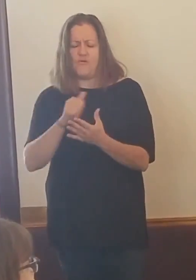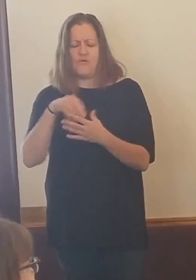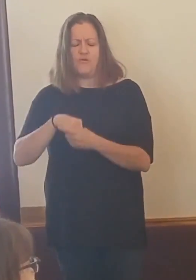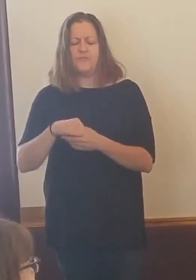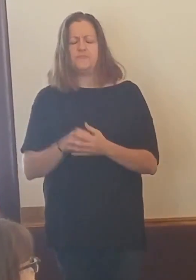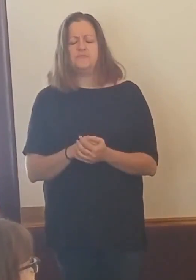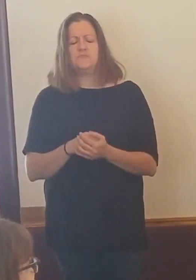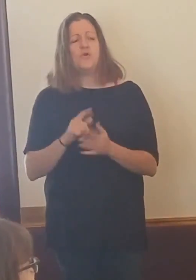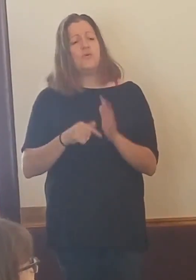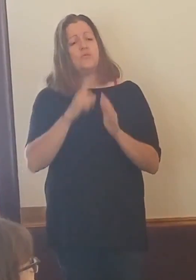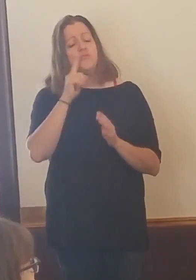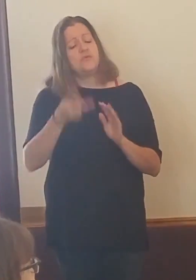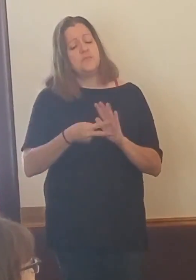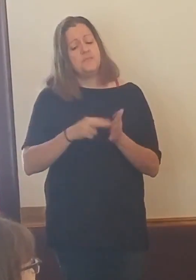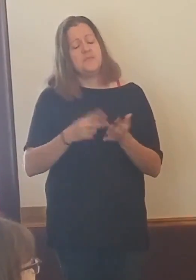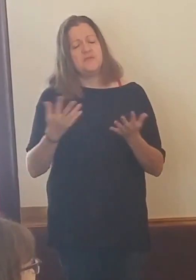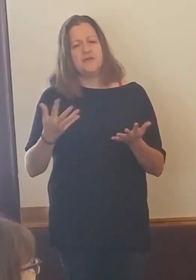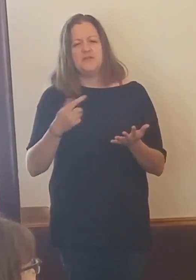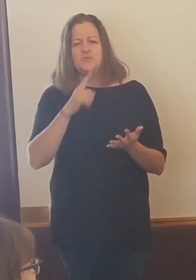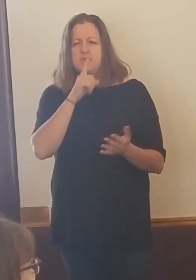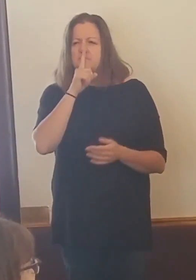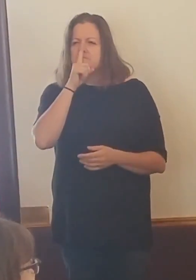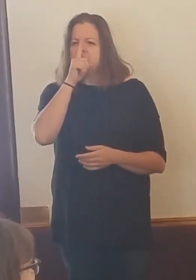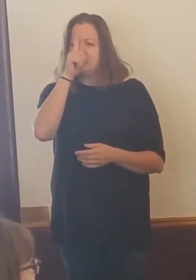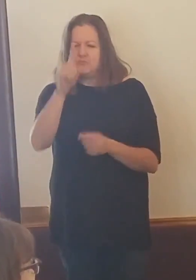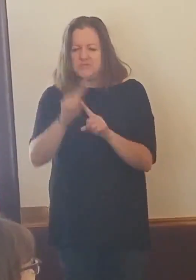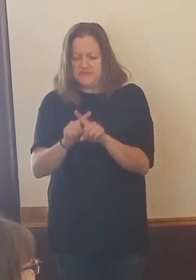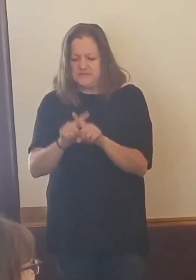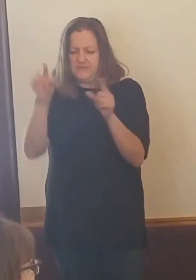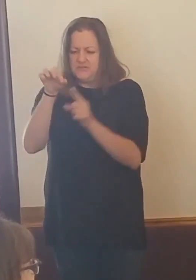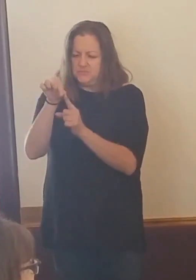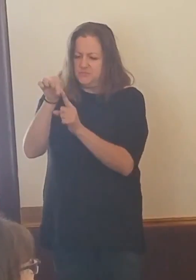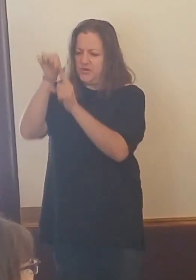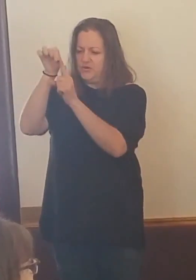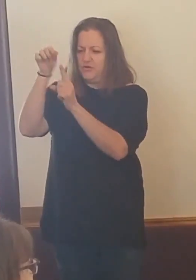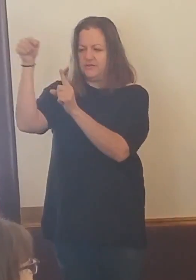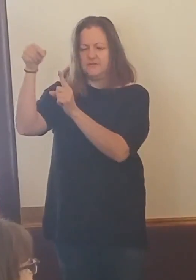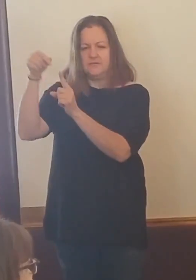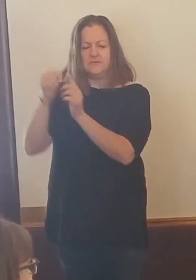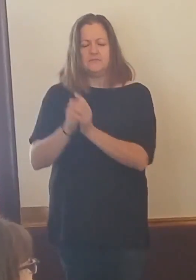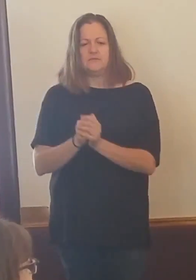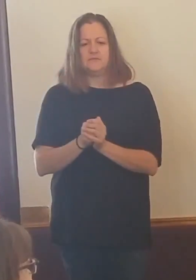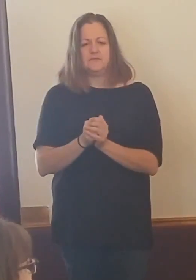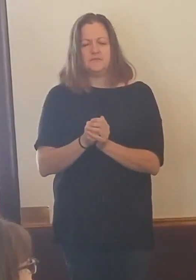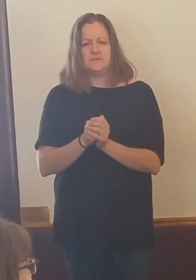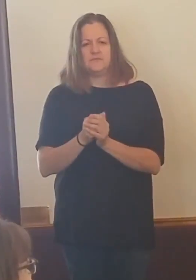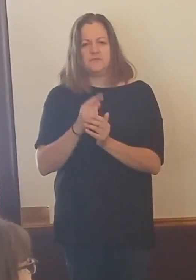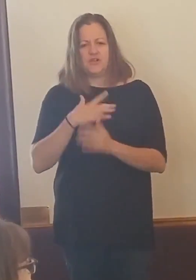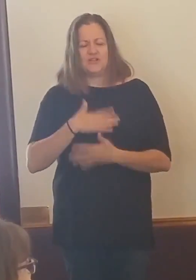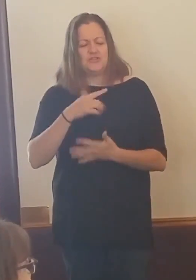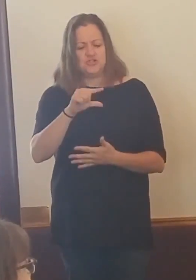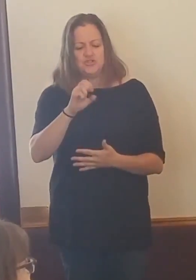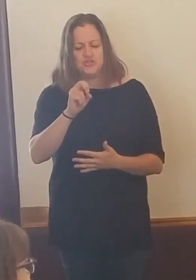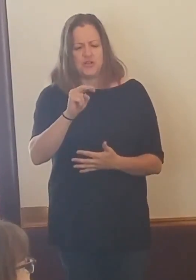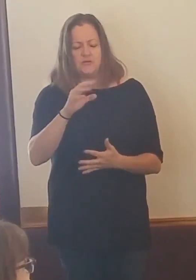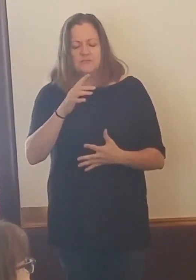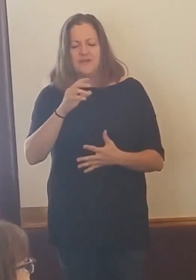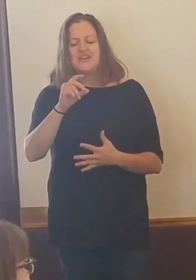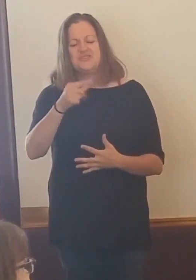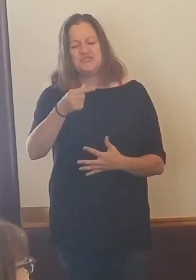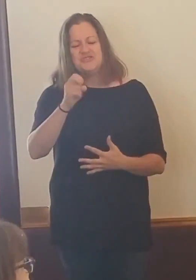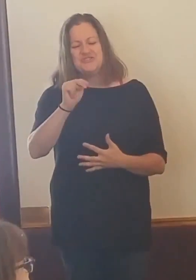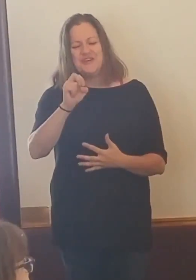And what it really means to be authentic, to be generous, I can't get the word out,